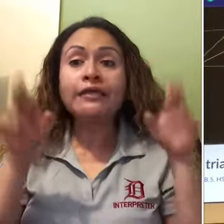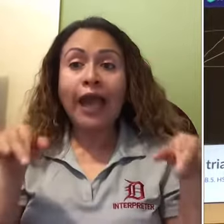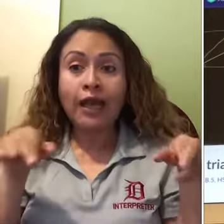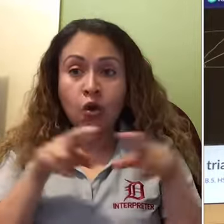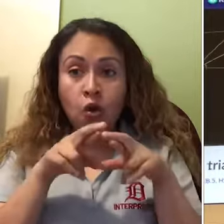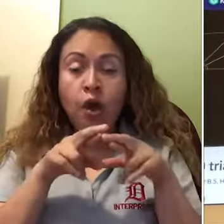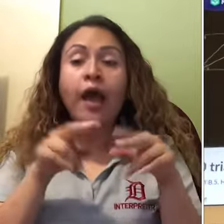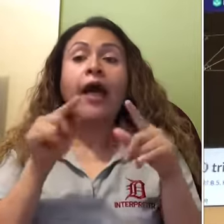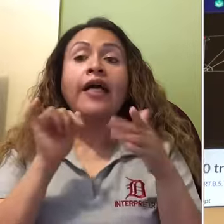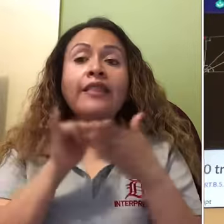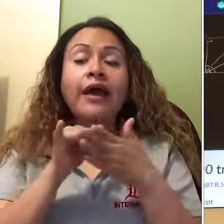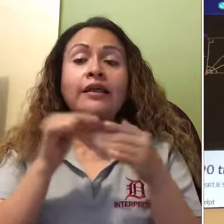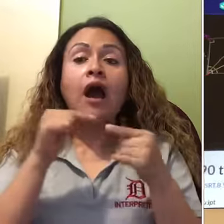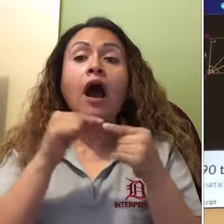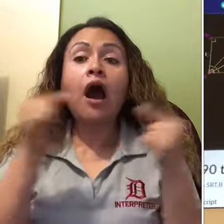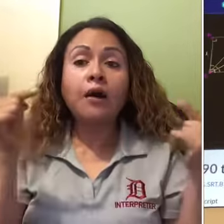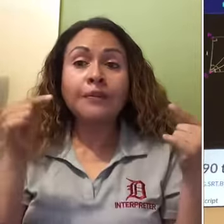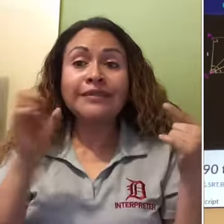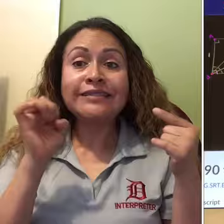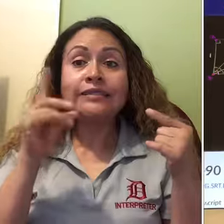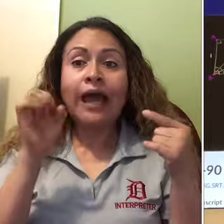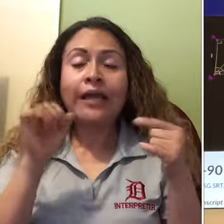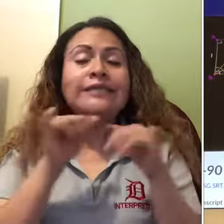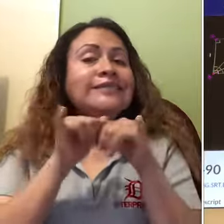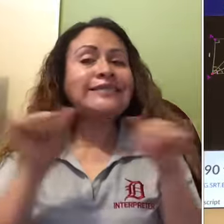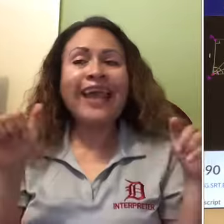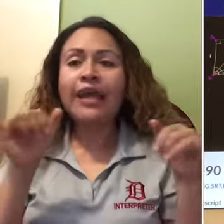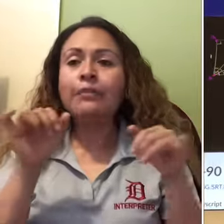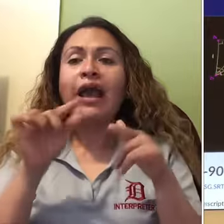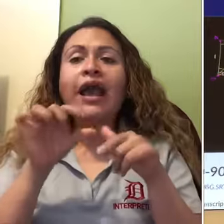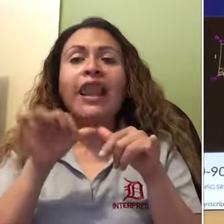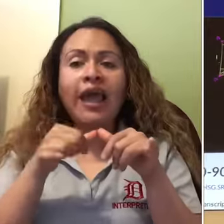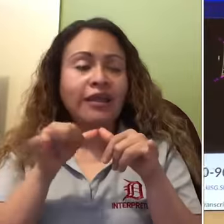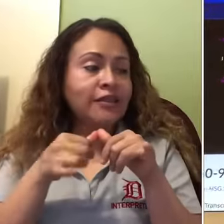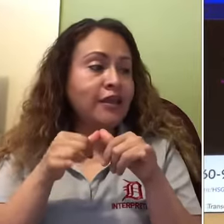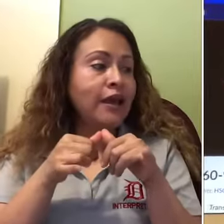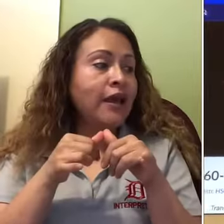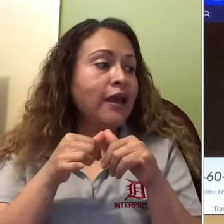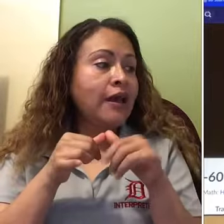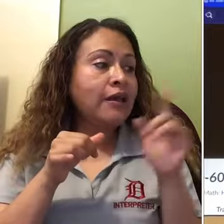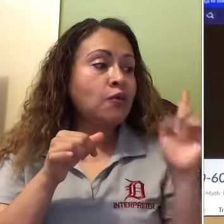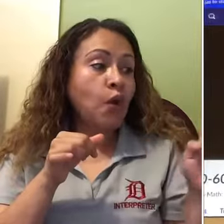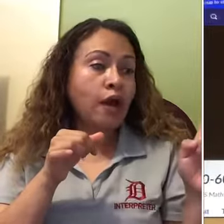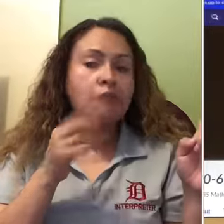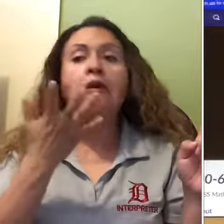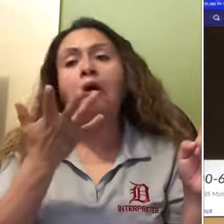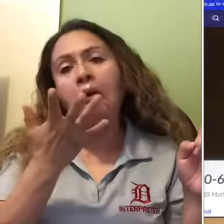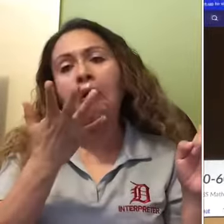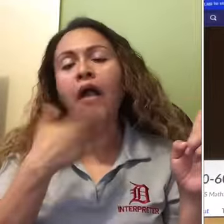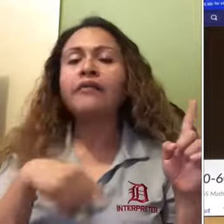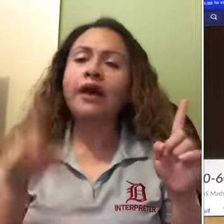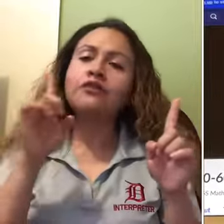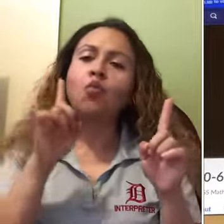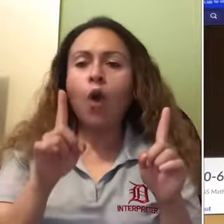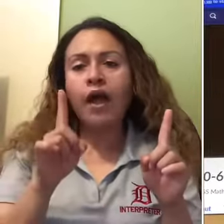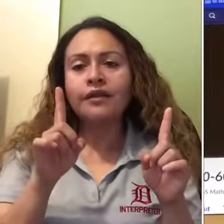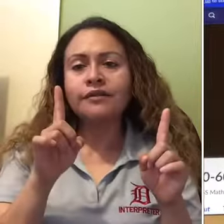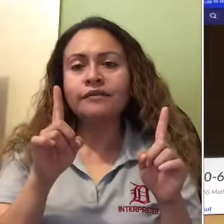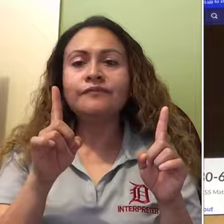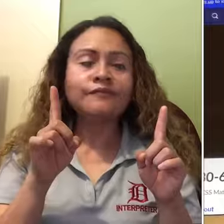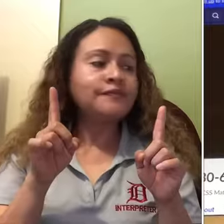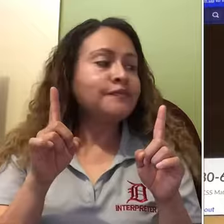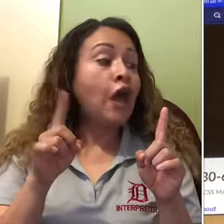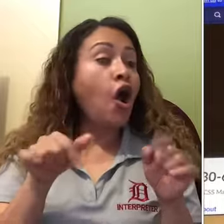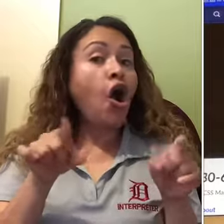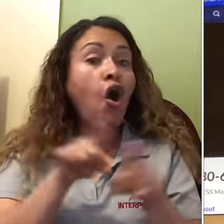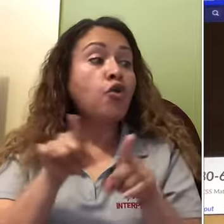is that opposite sides of a rectangle are the same length. So if this side is 1, then this side right over there is also 1. The other thing we